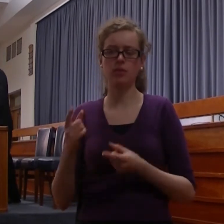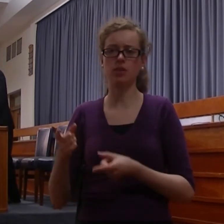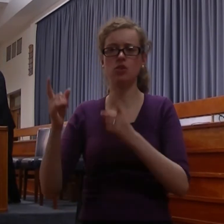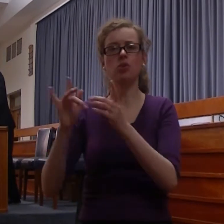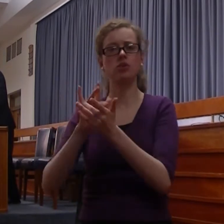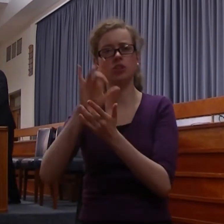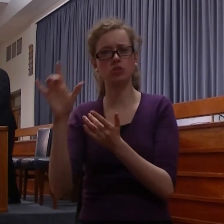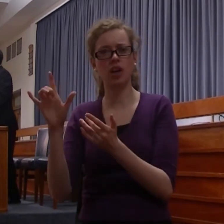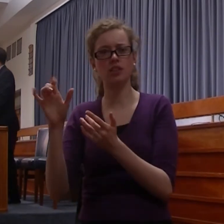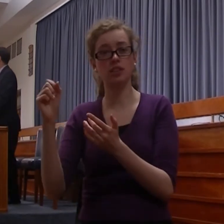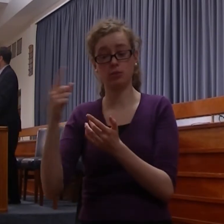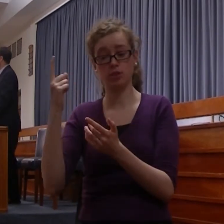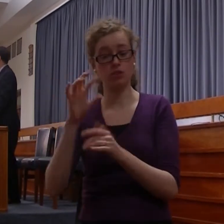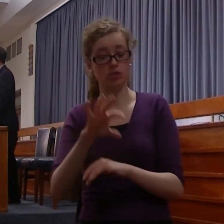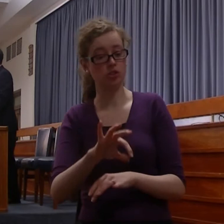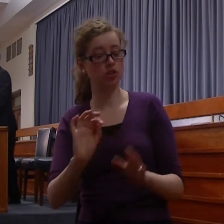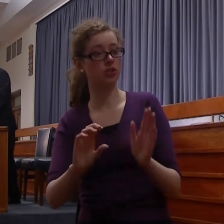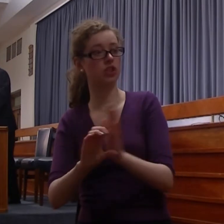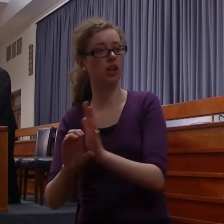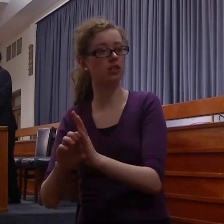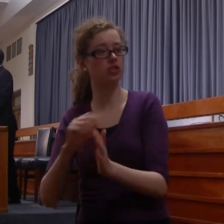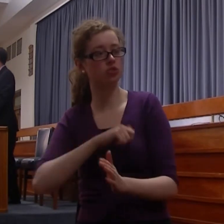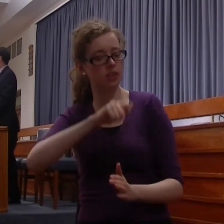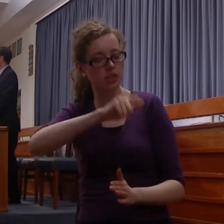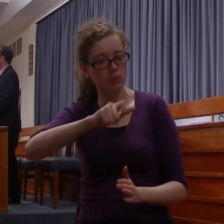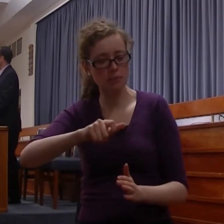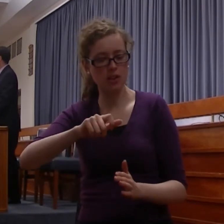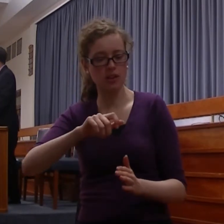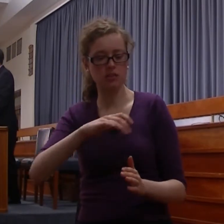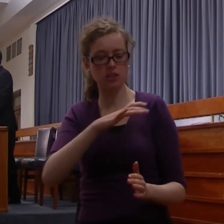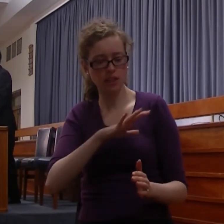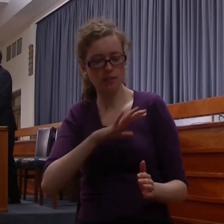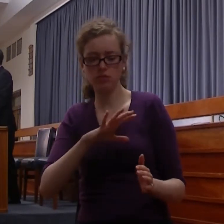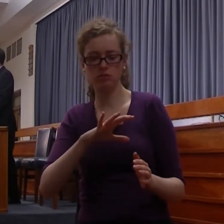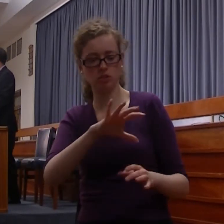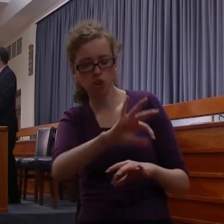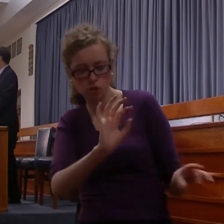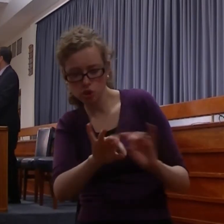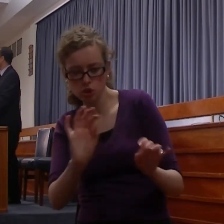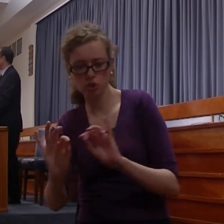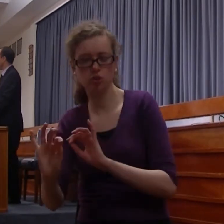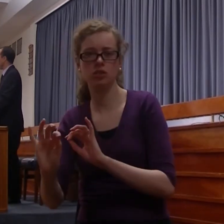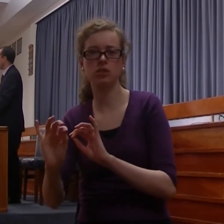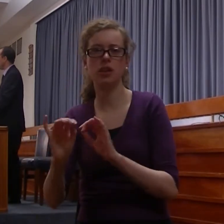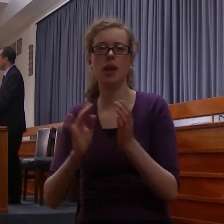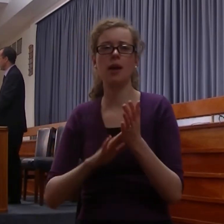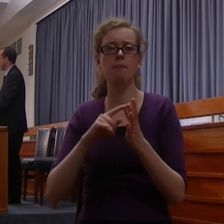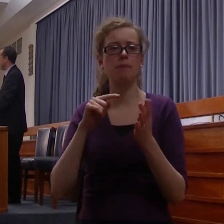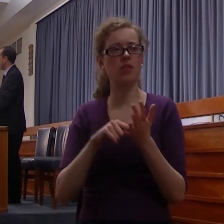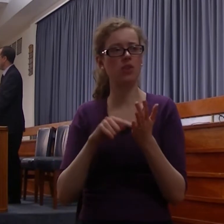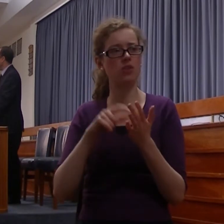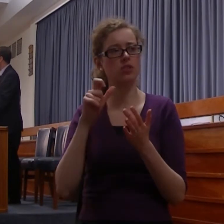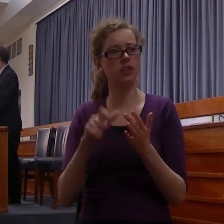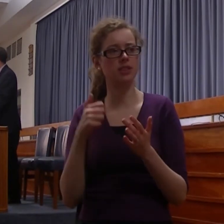Ephesians 1, verse 22-23. So the Lord Jesus Christ chooses his church, he chooses